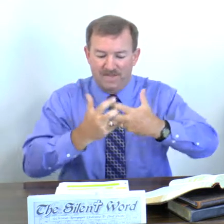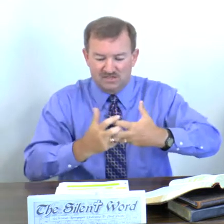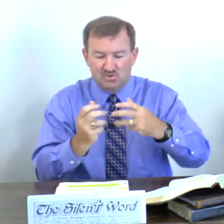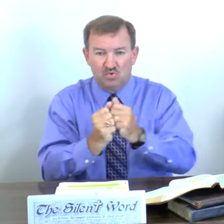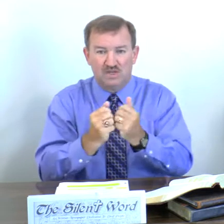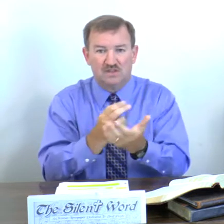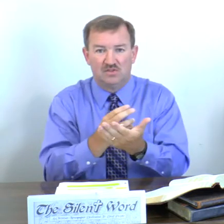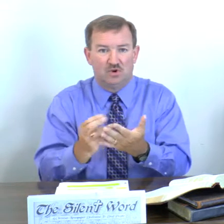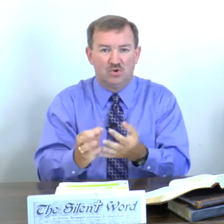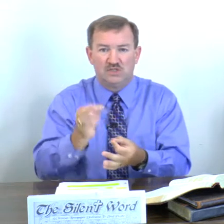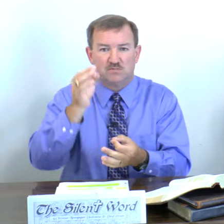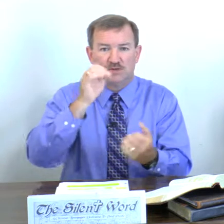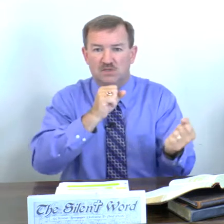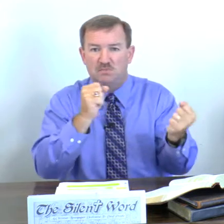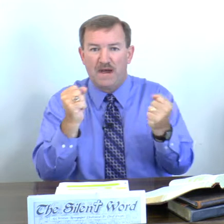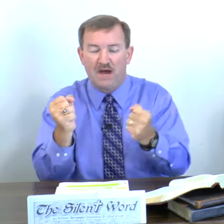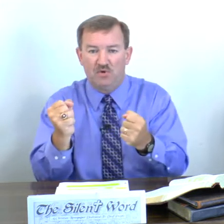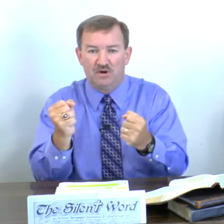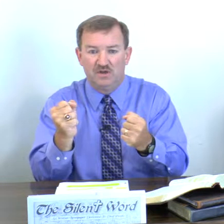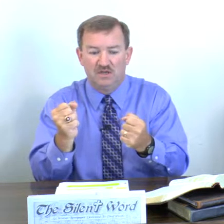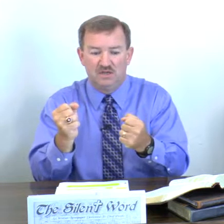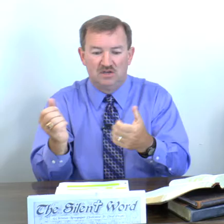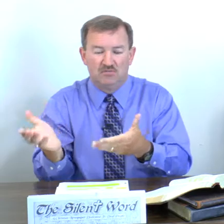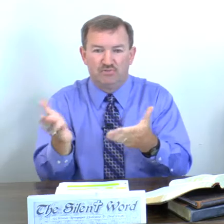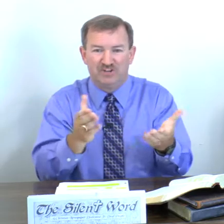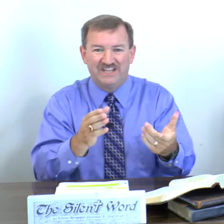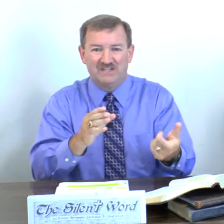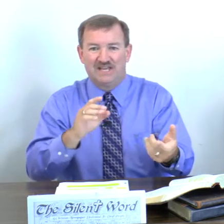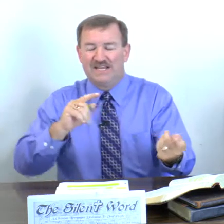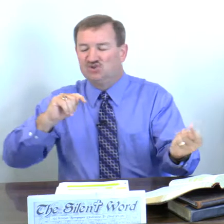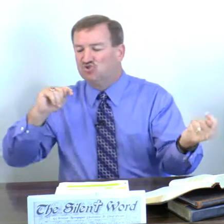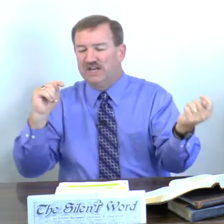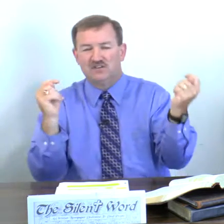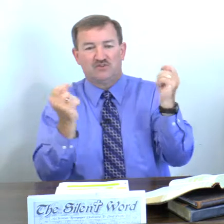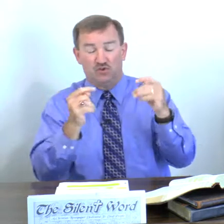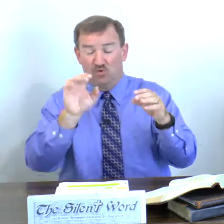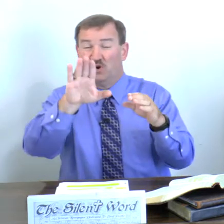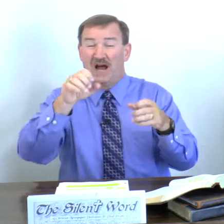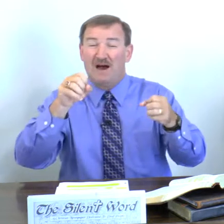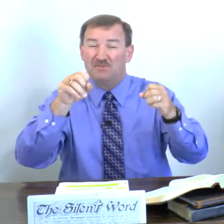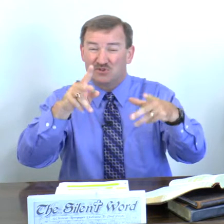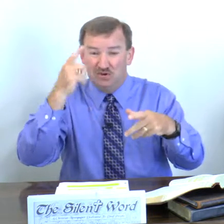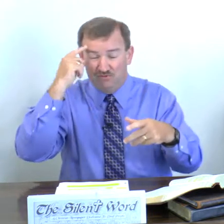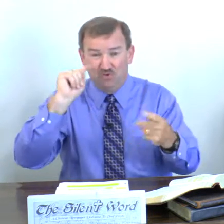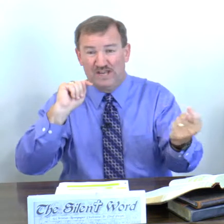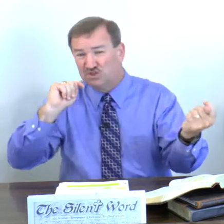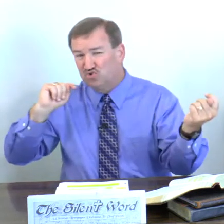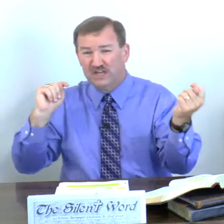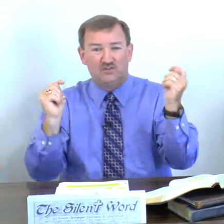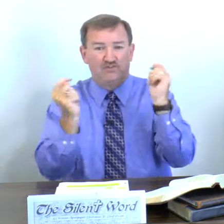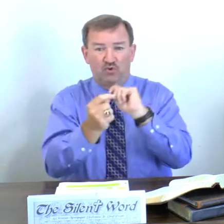mixed with the Holy Spirit's power, brings a transformed or opportunity for a